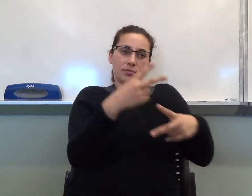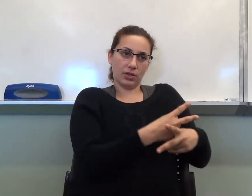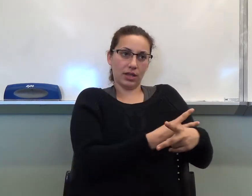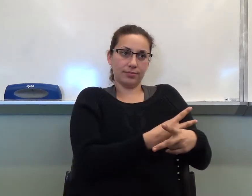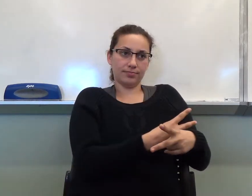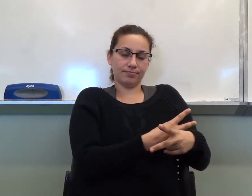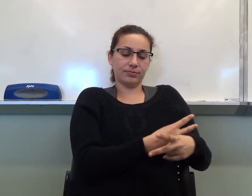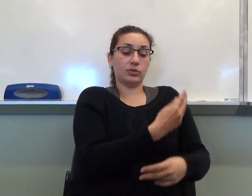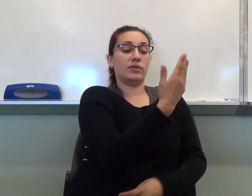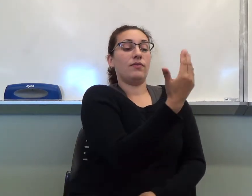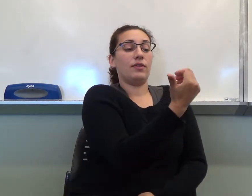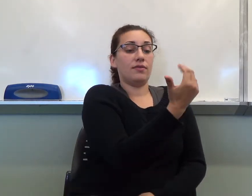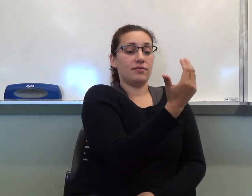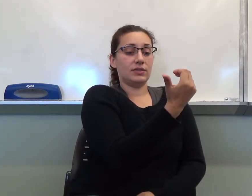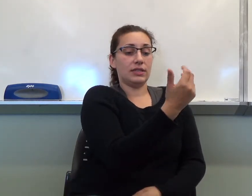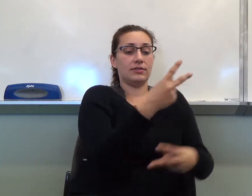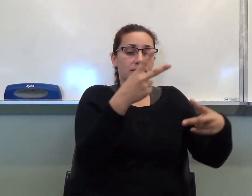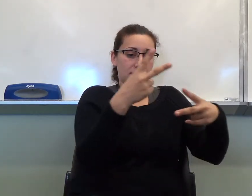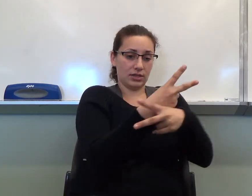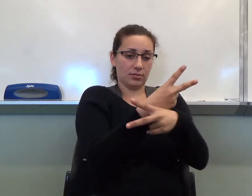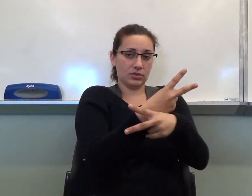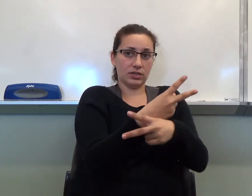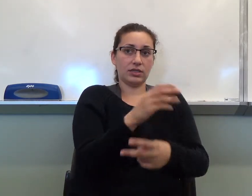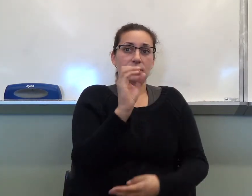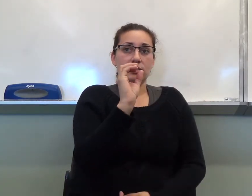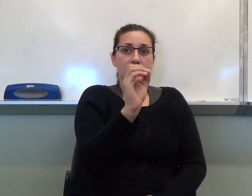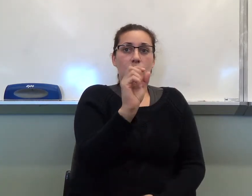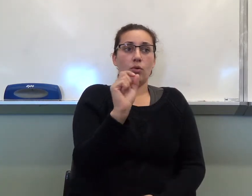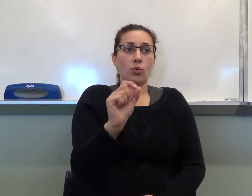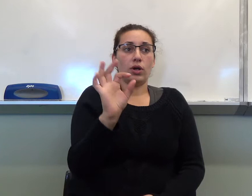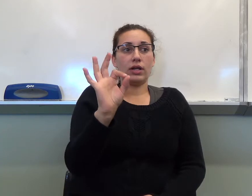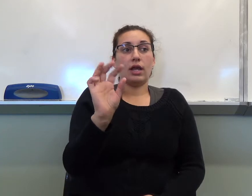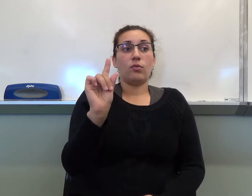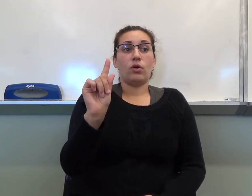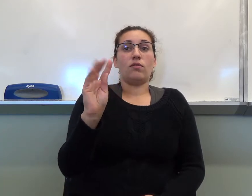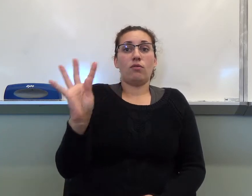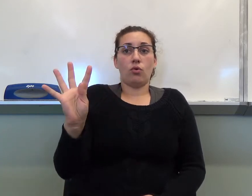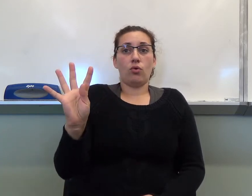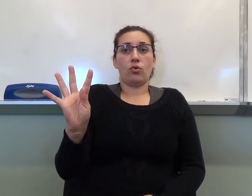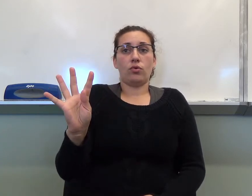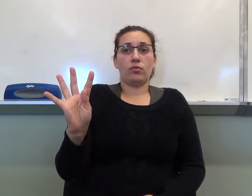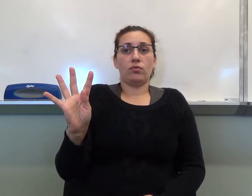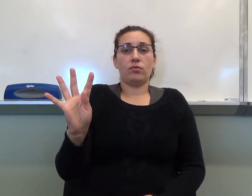times 0.914, and that will be in meters. And that is